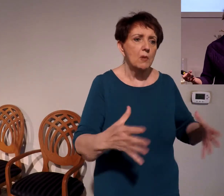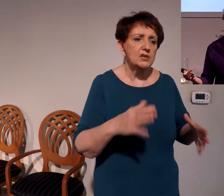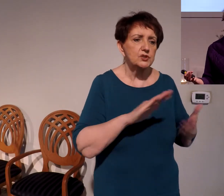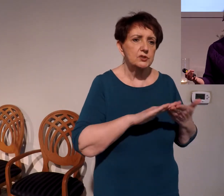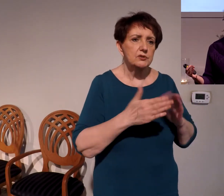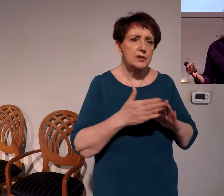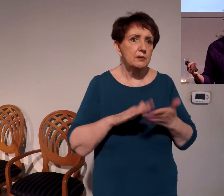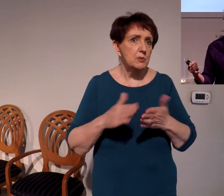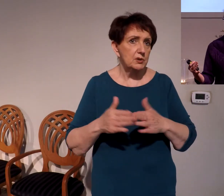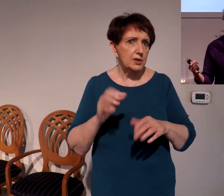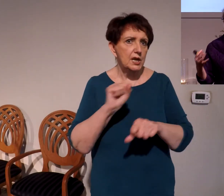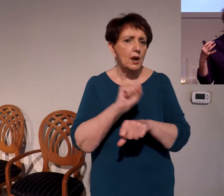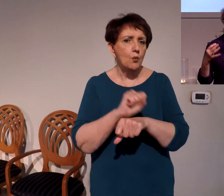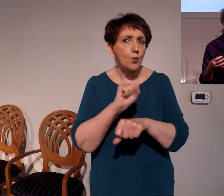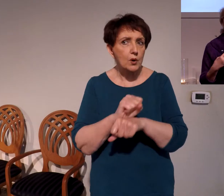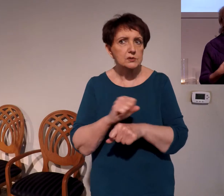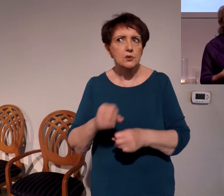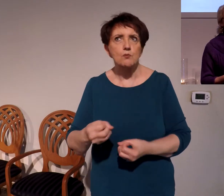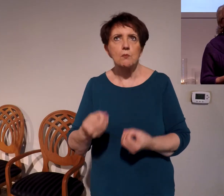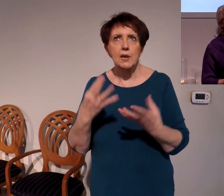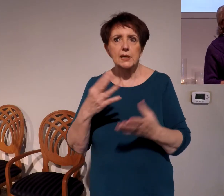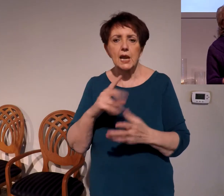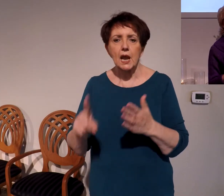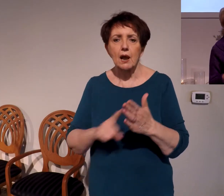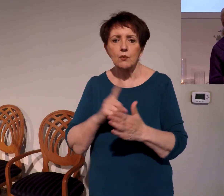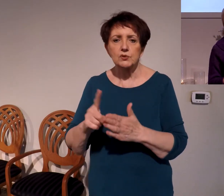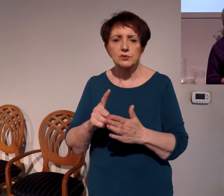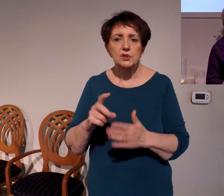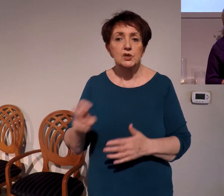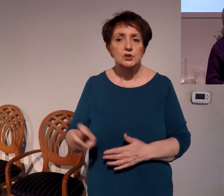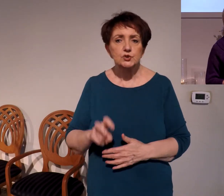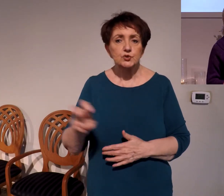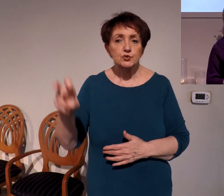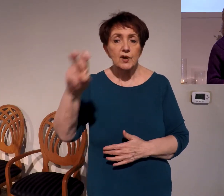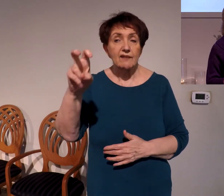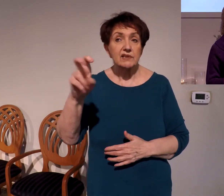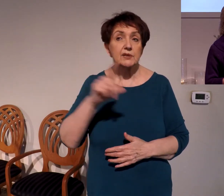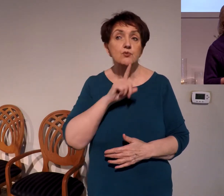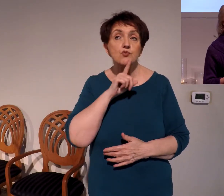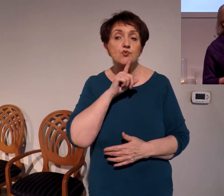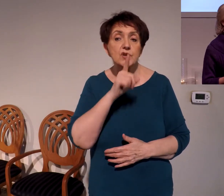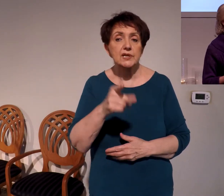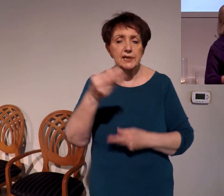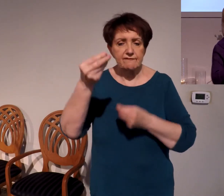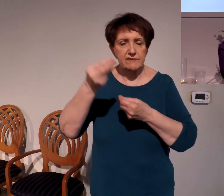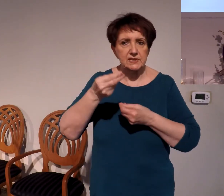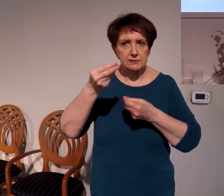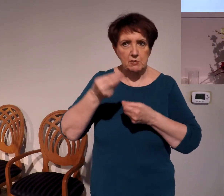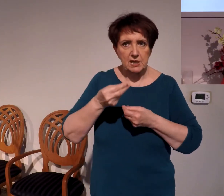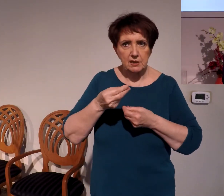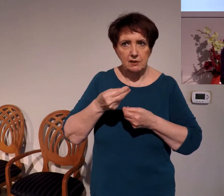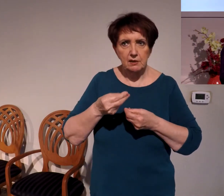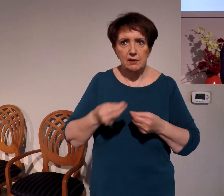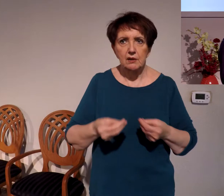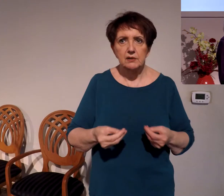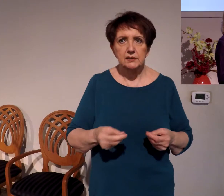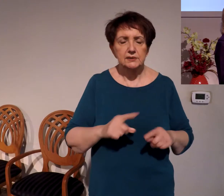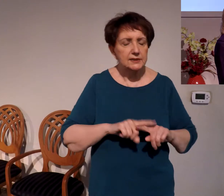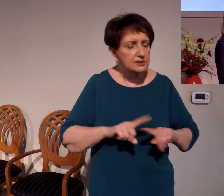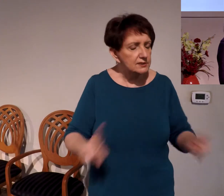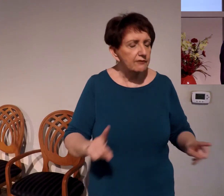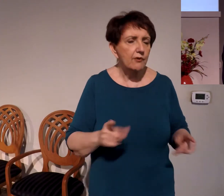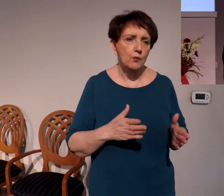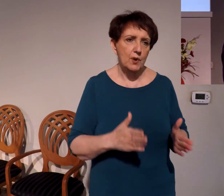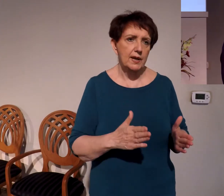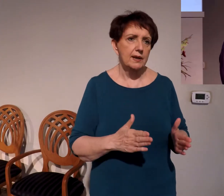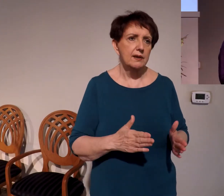many hours. Traveling is one of the things that really feeds me in a completely different way. I love